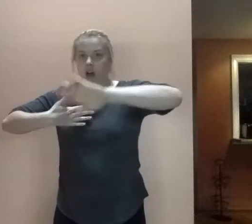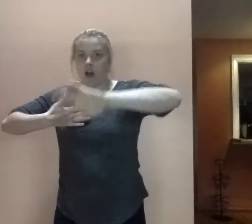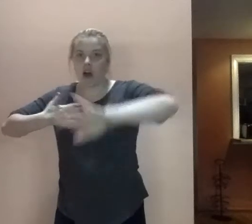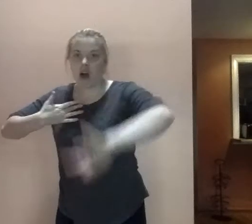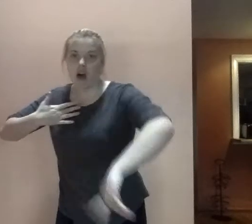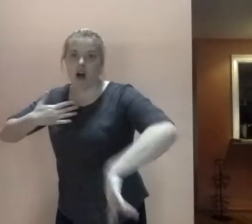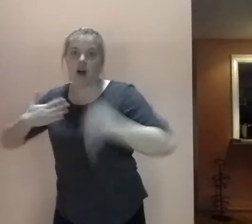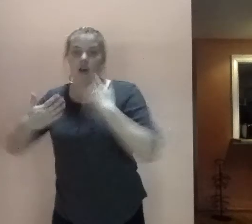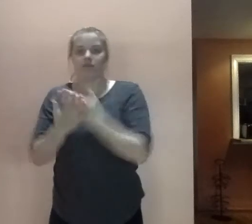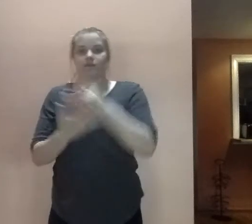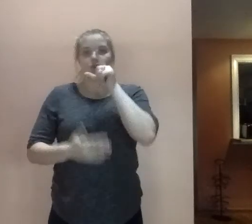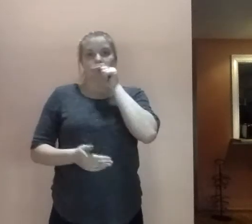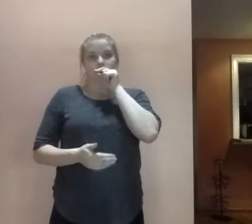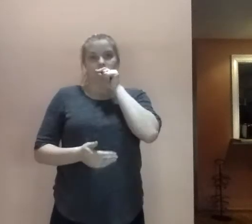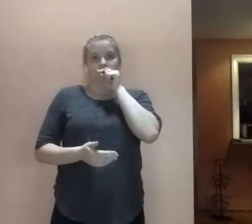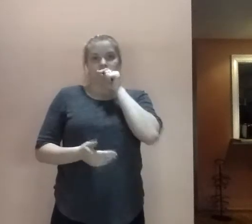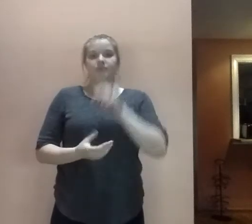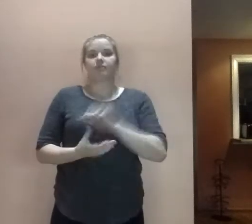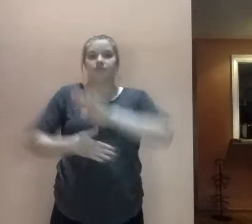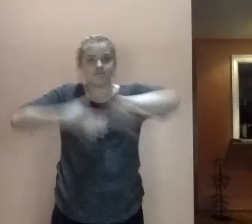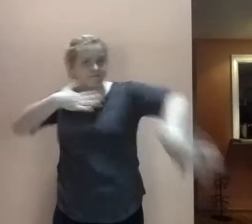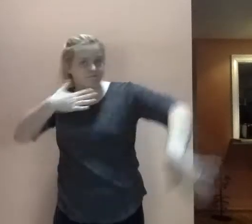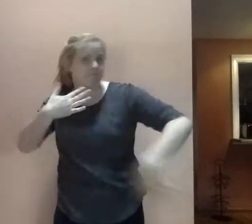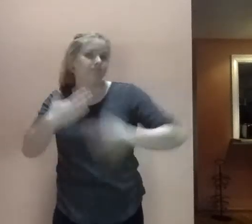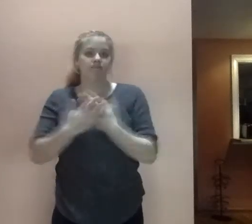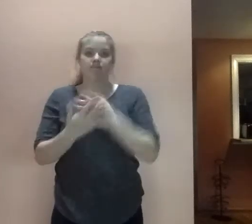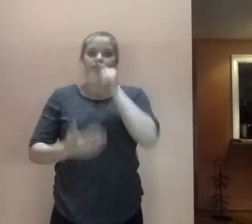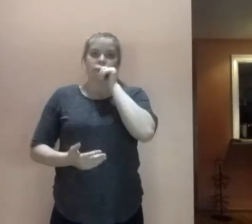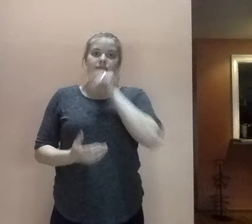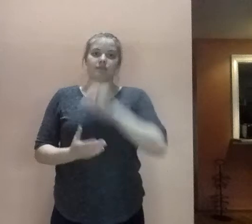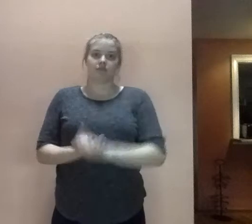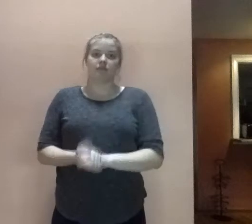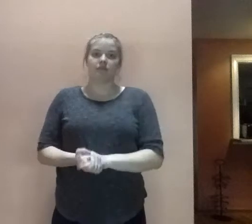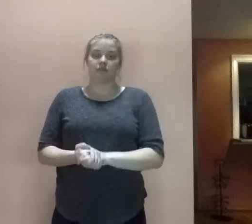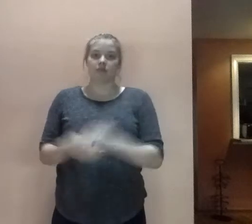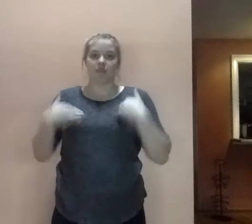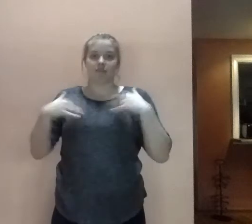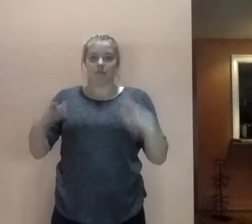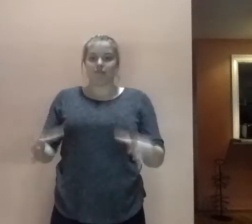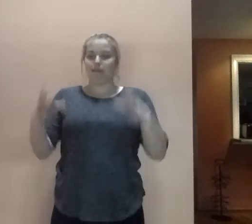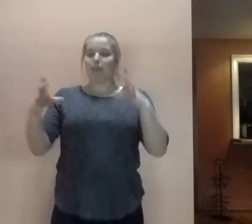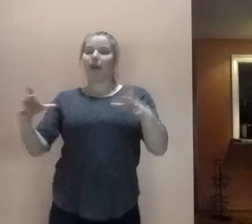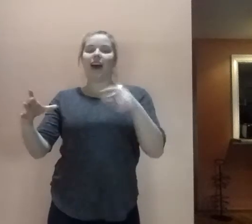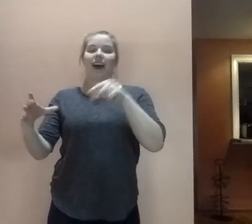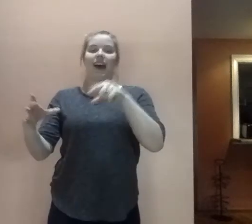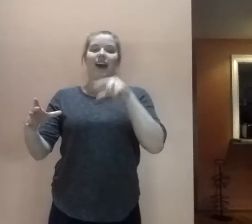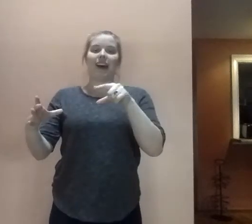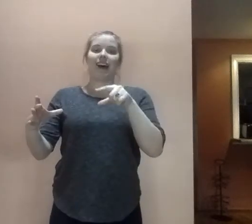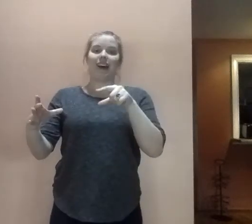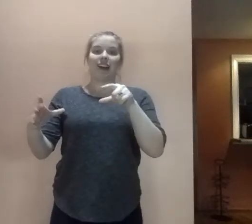sample that we took. If somebody brings their family in and they're buying a bucket of chicken, nobody tells them that there are carcinogens. If you're